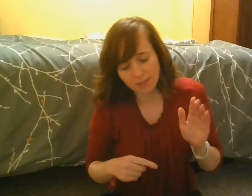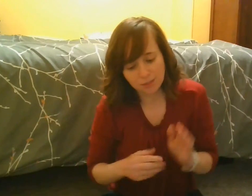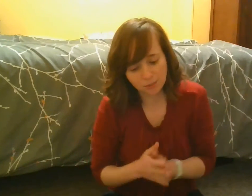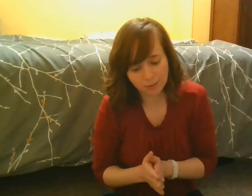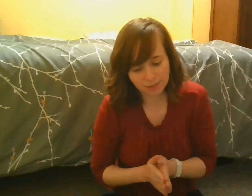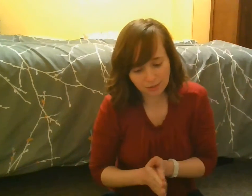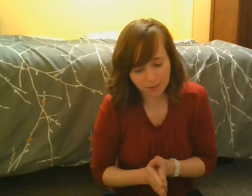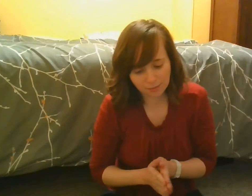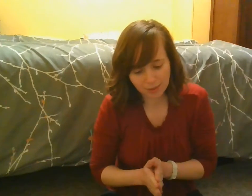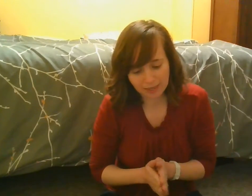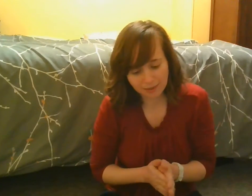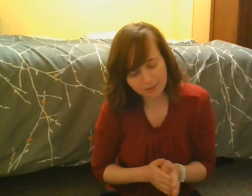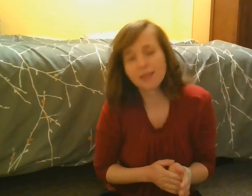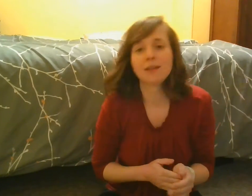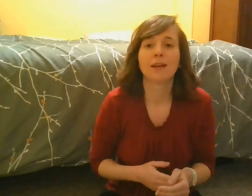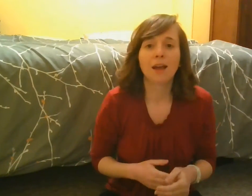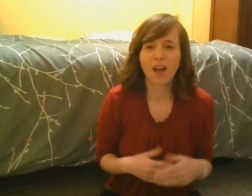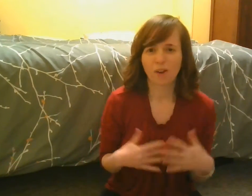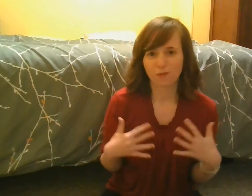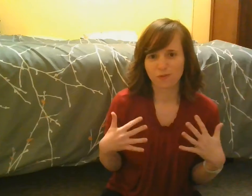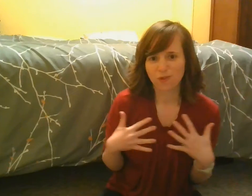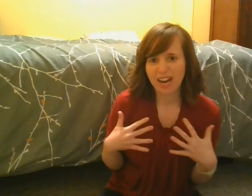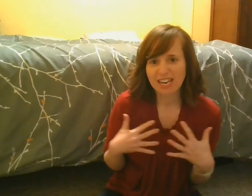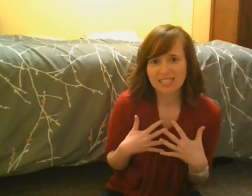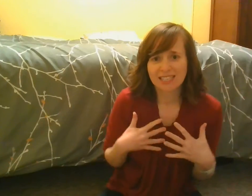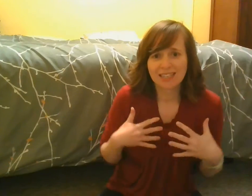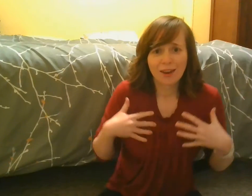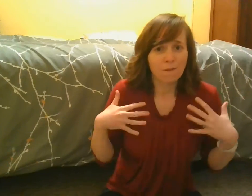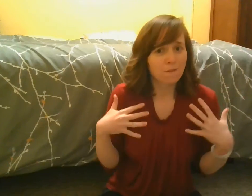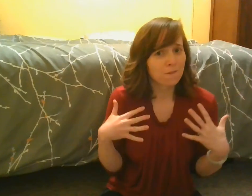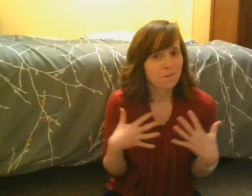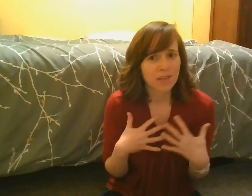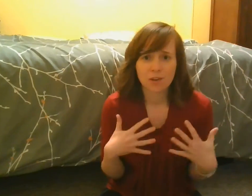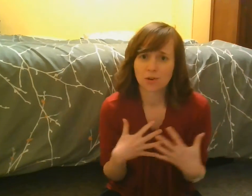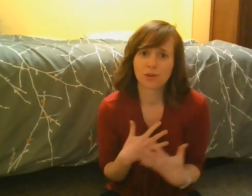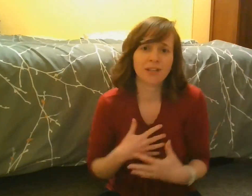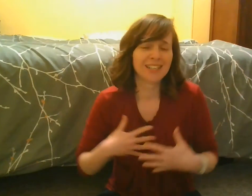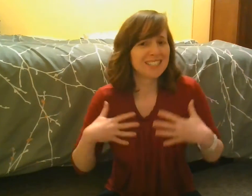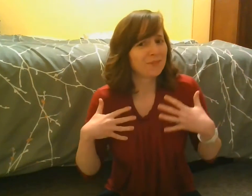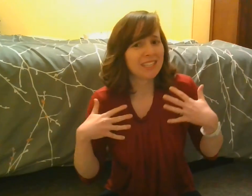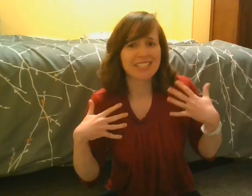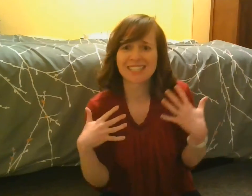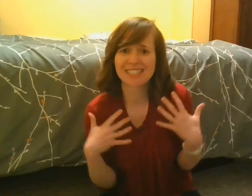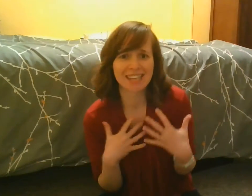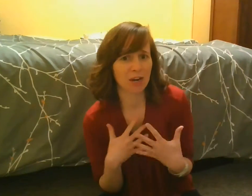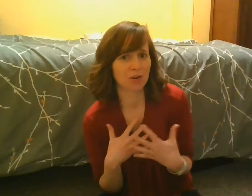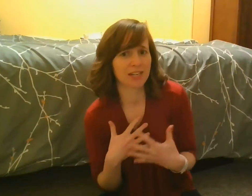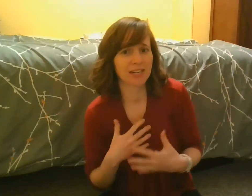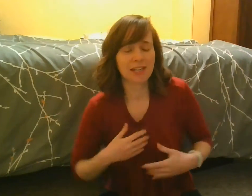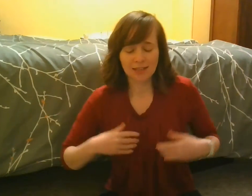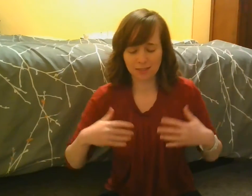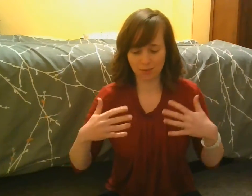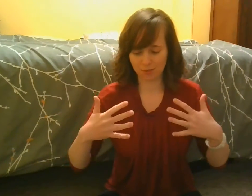So we'll start with afraid, fear, feeling scared. So you